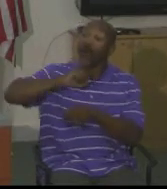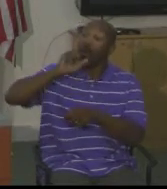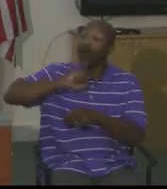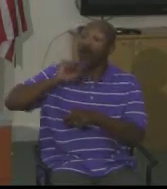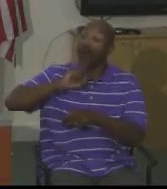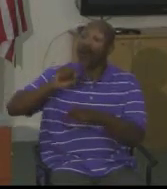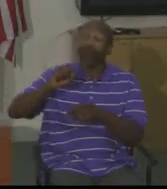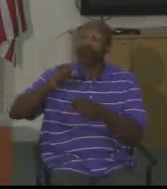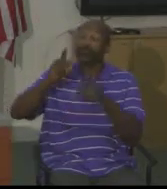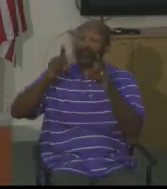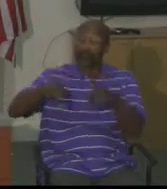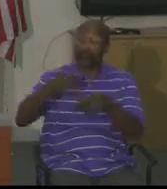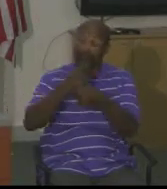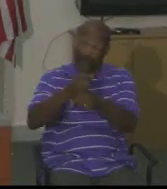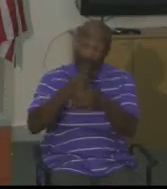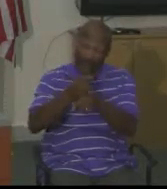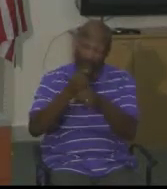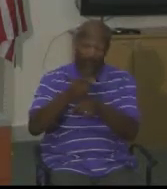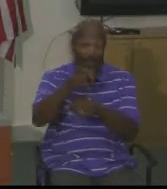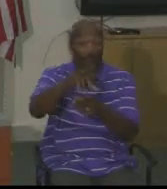manufacturer of their choice.